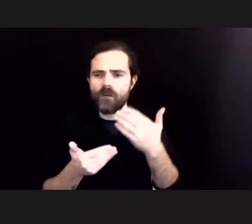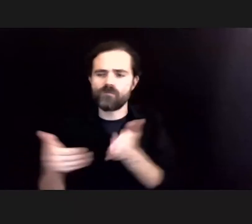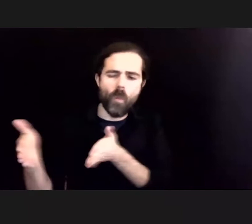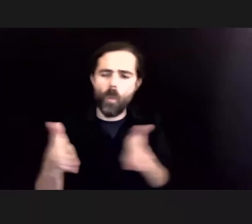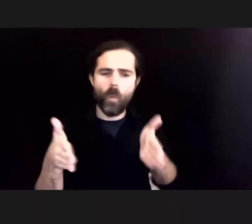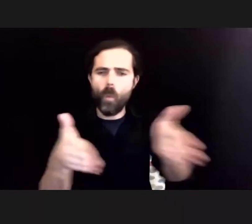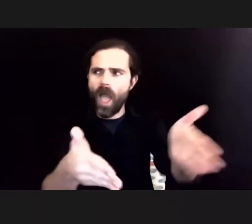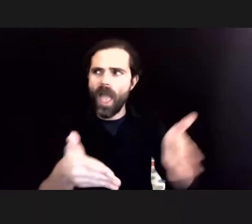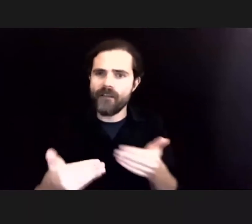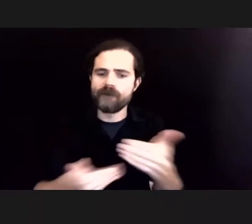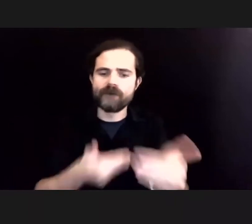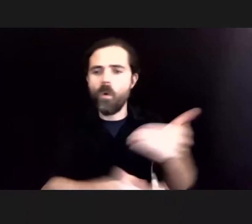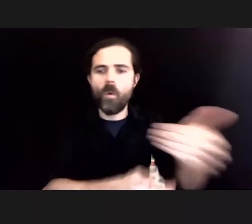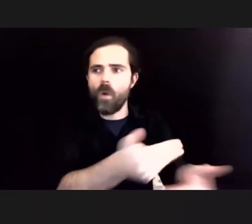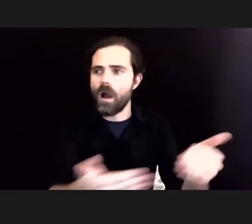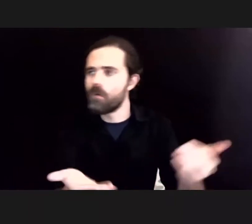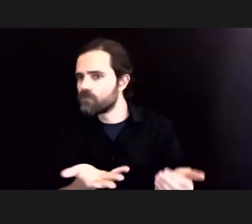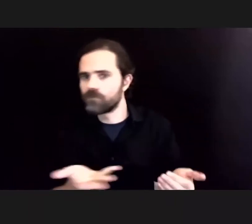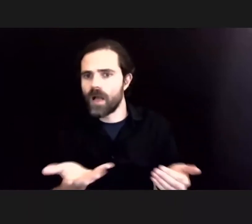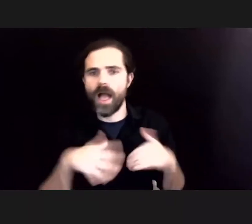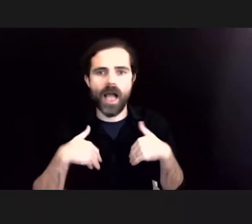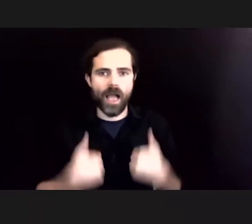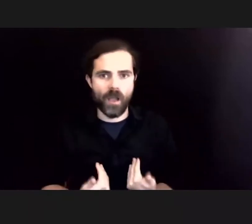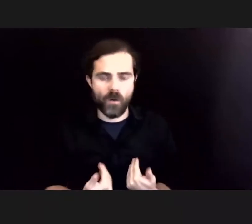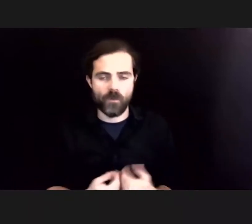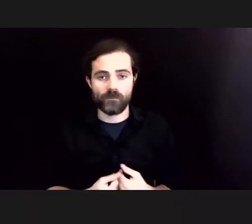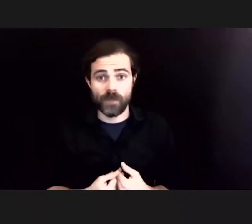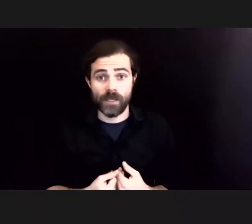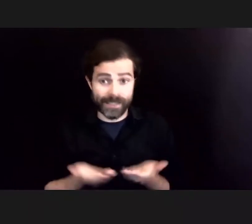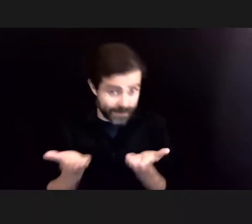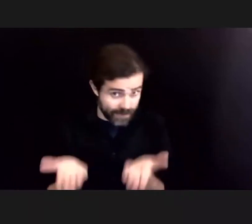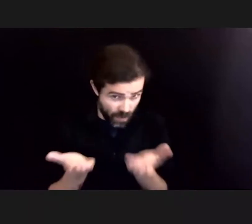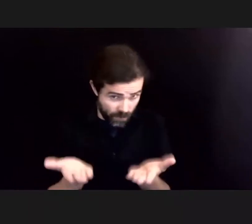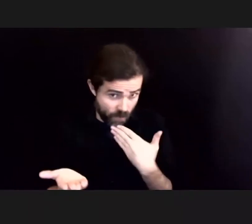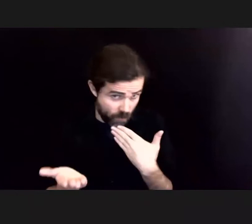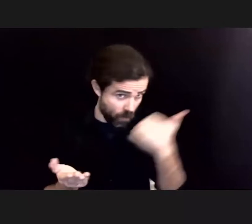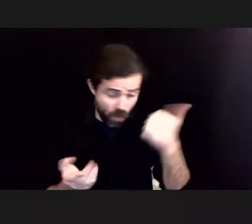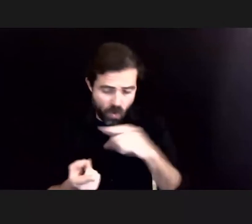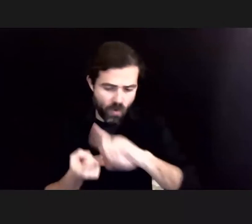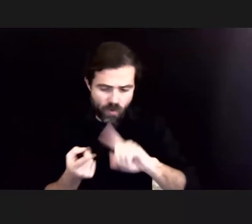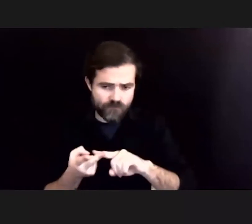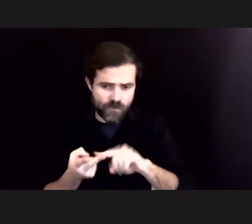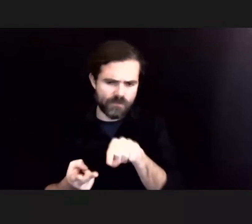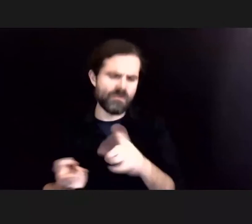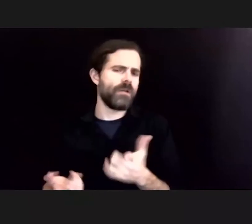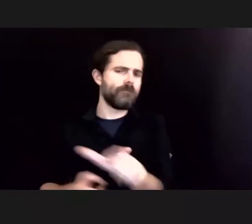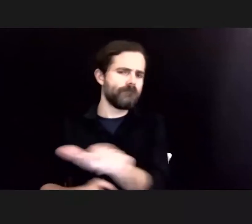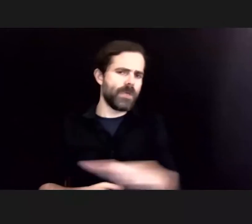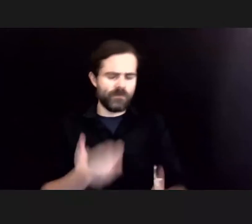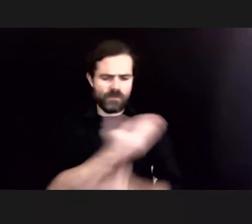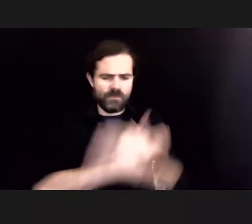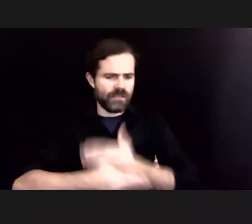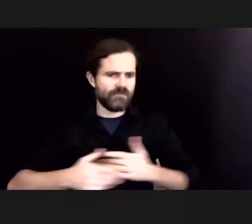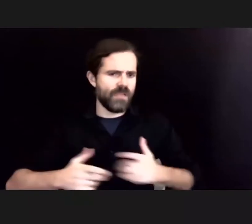for the deepening of our work of increasing accessibility to improve services so that people with disabilities can live independently with employment and